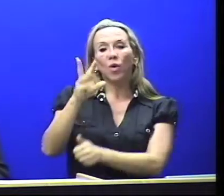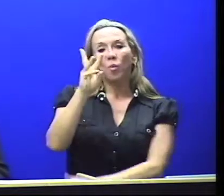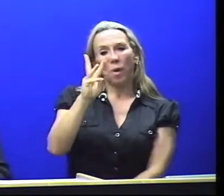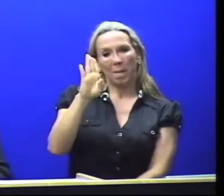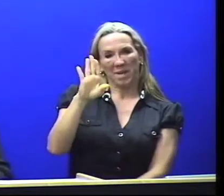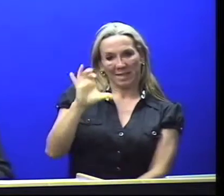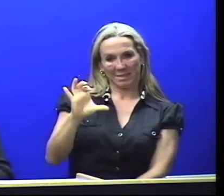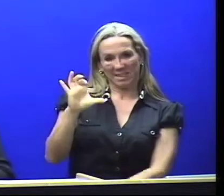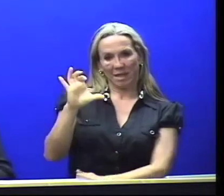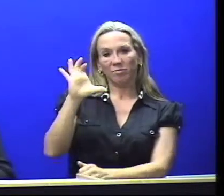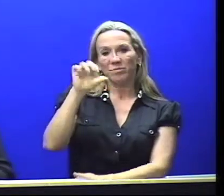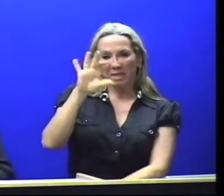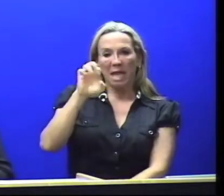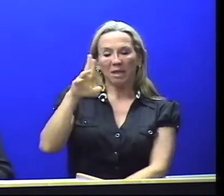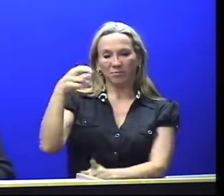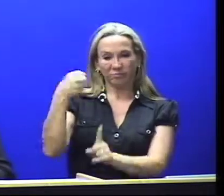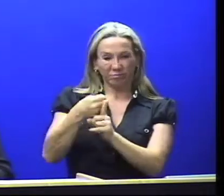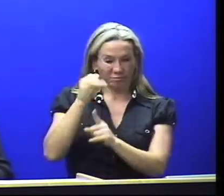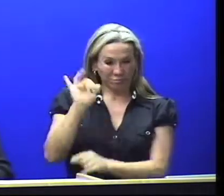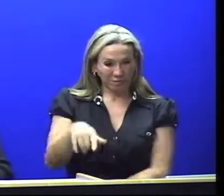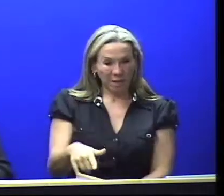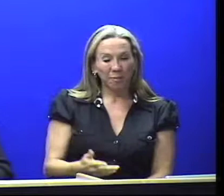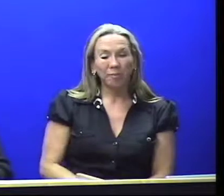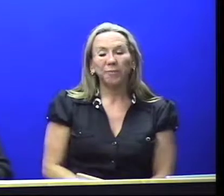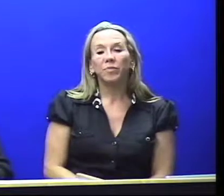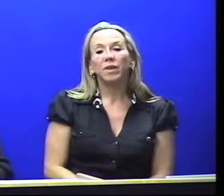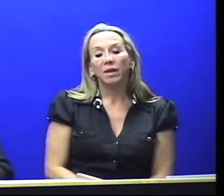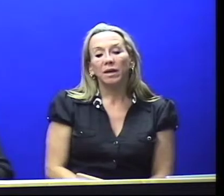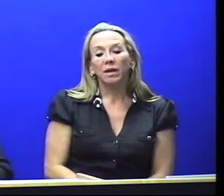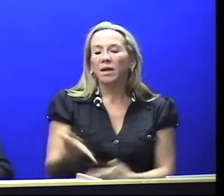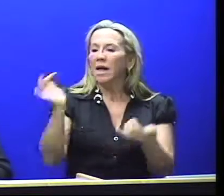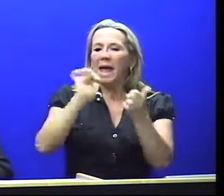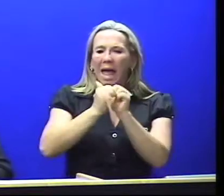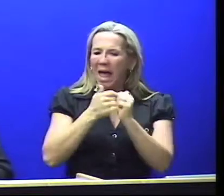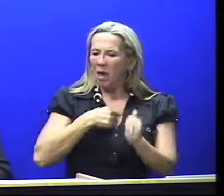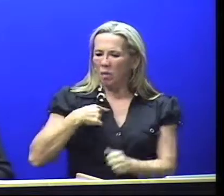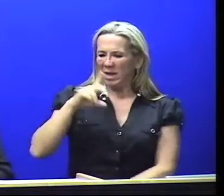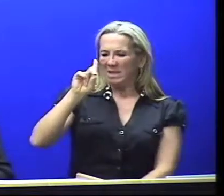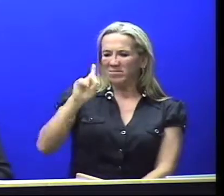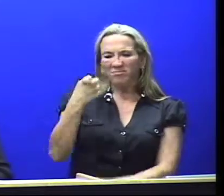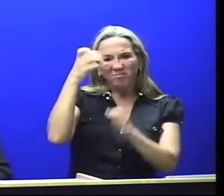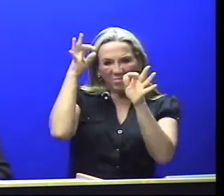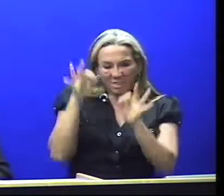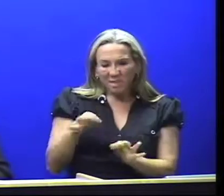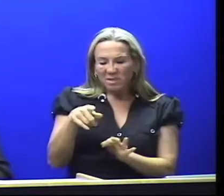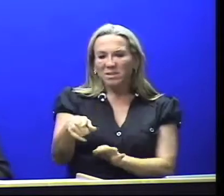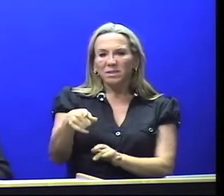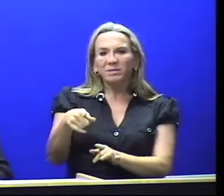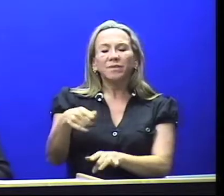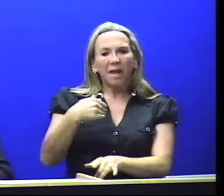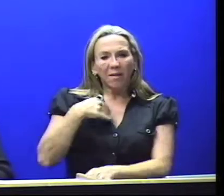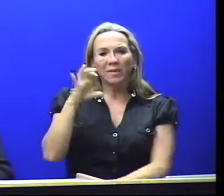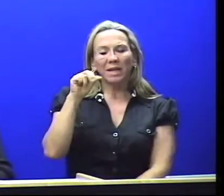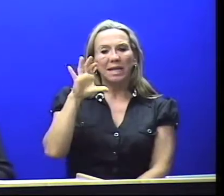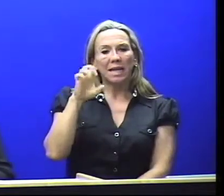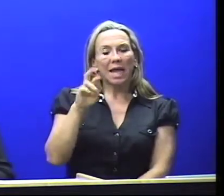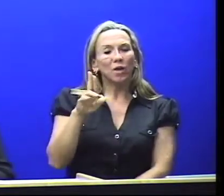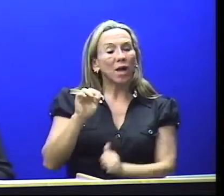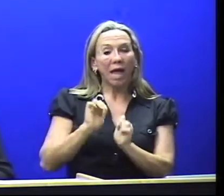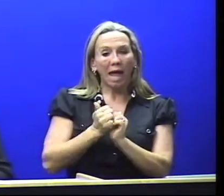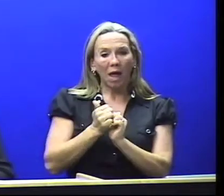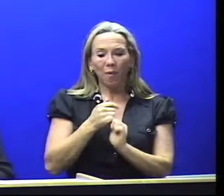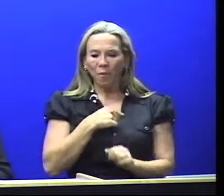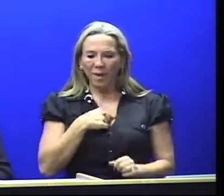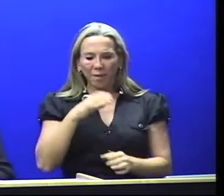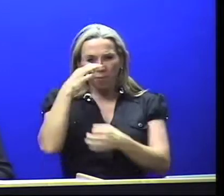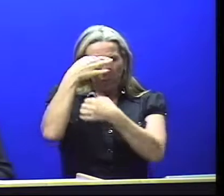that we decide or the diagnosis of cancer is made is by looking at these